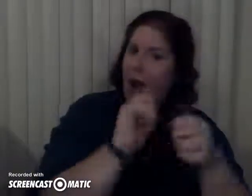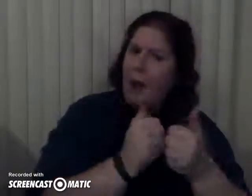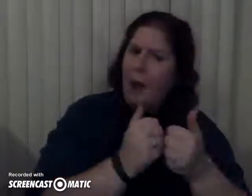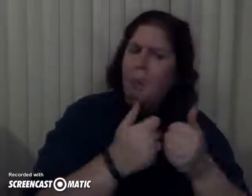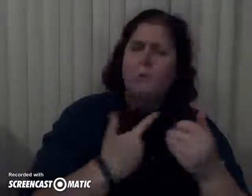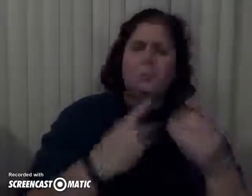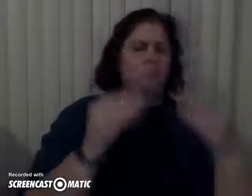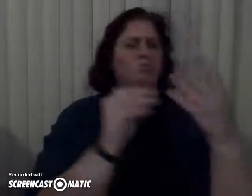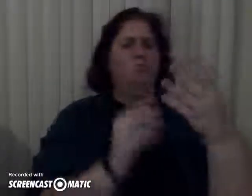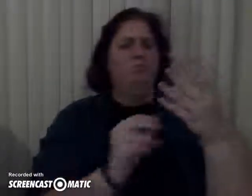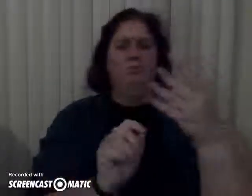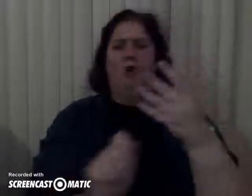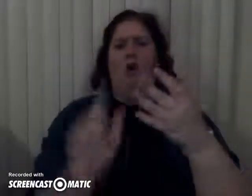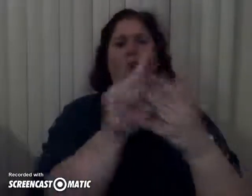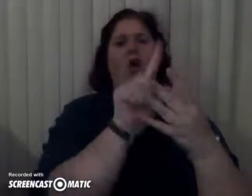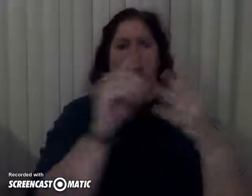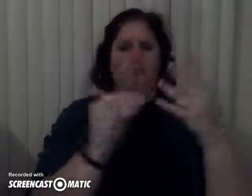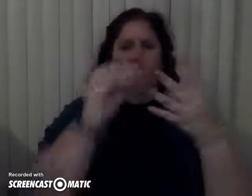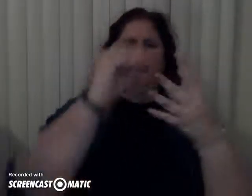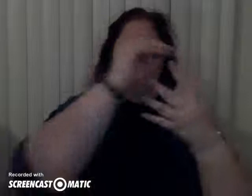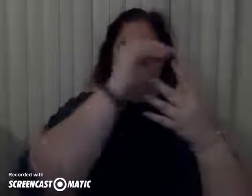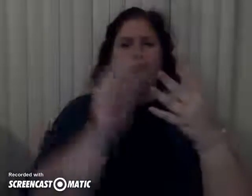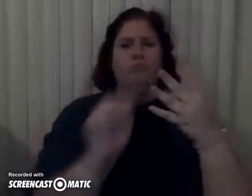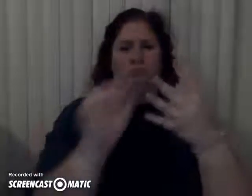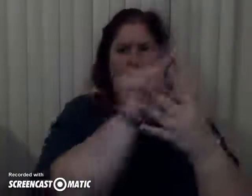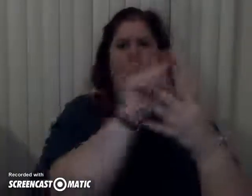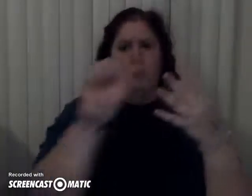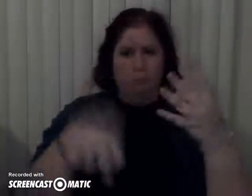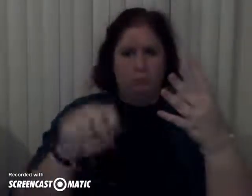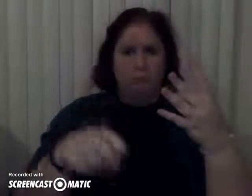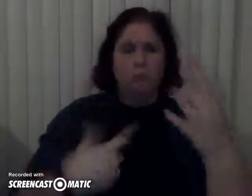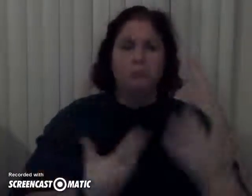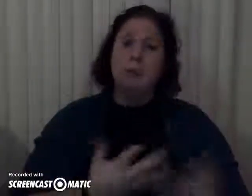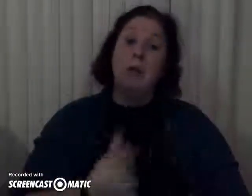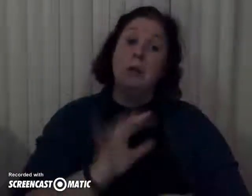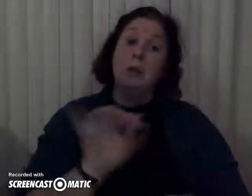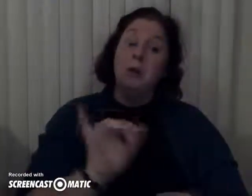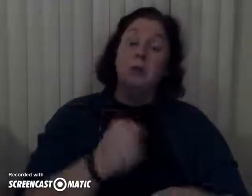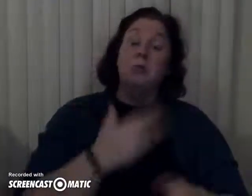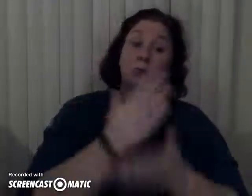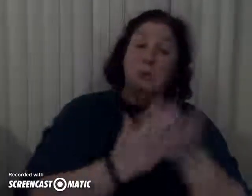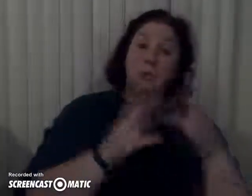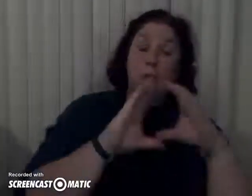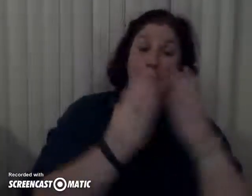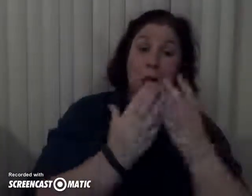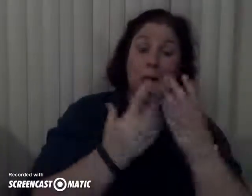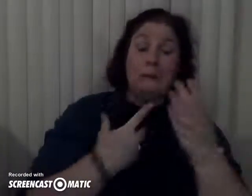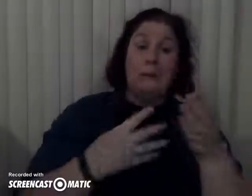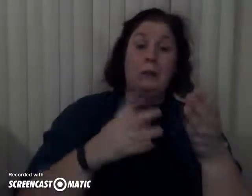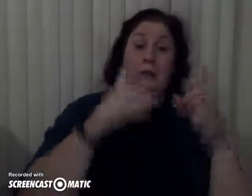whole course of your semester. And some of the classes within the photography minor, and we actually only provide